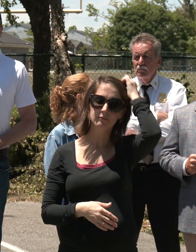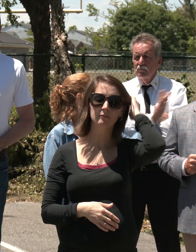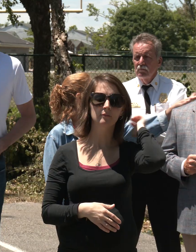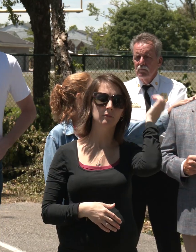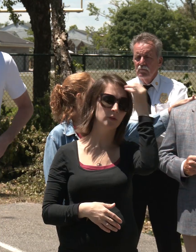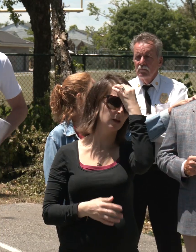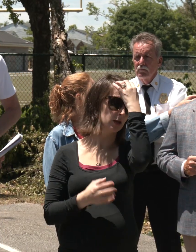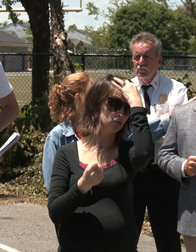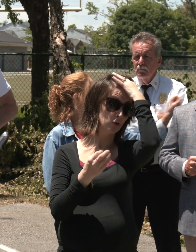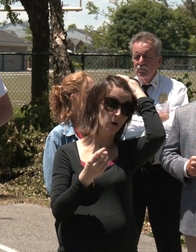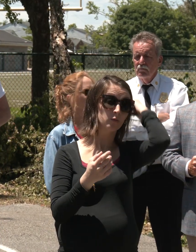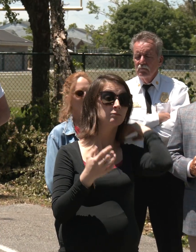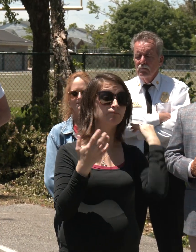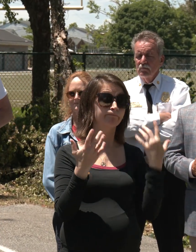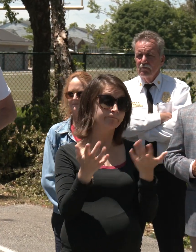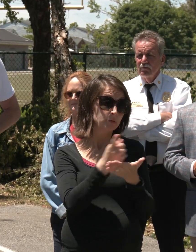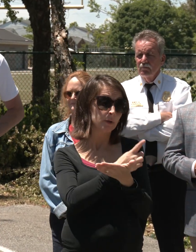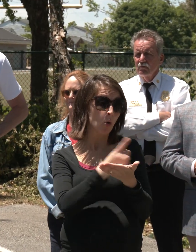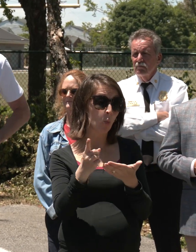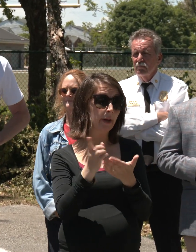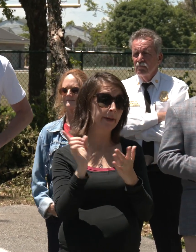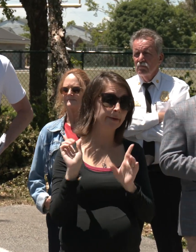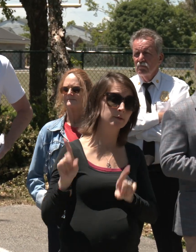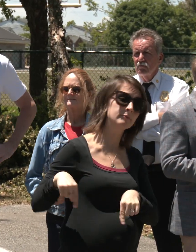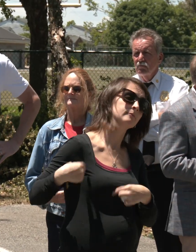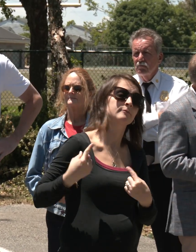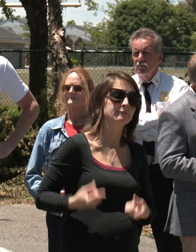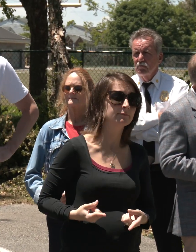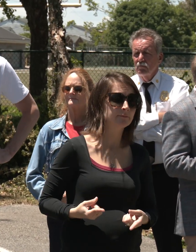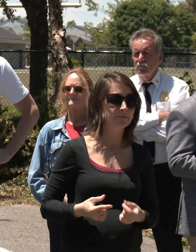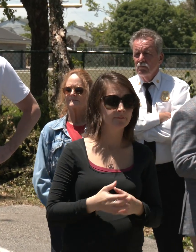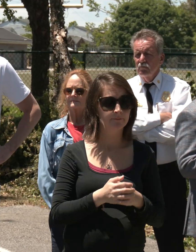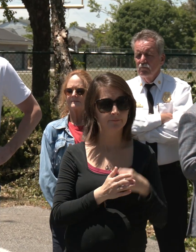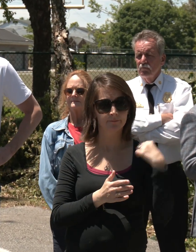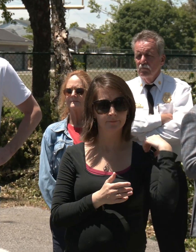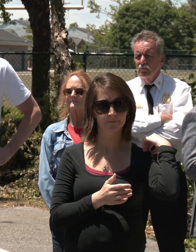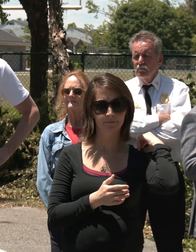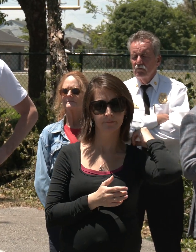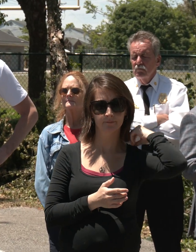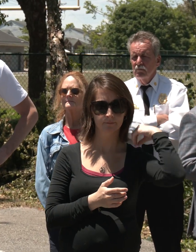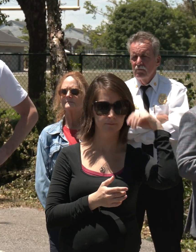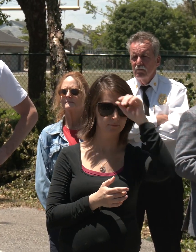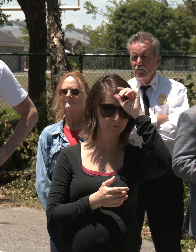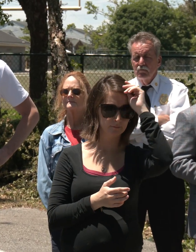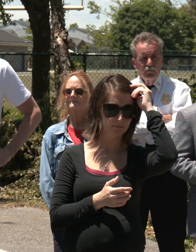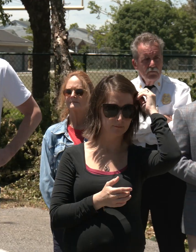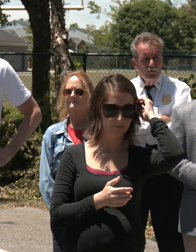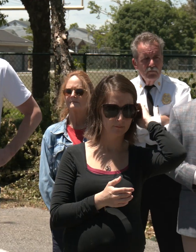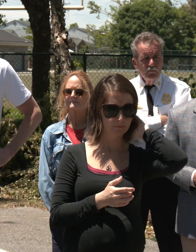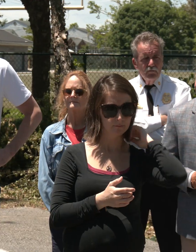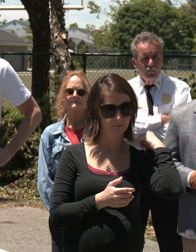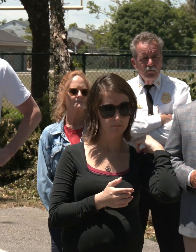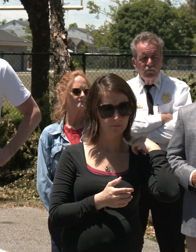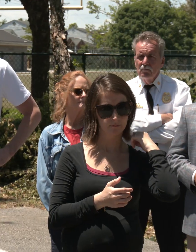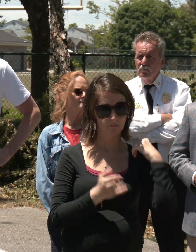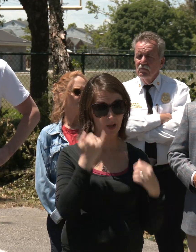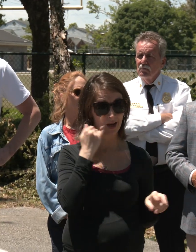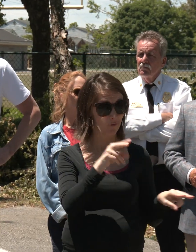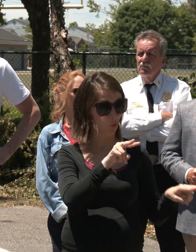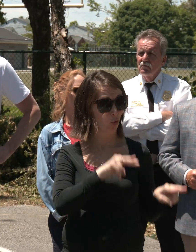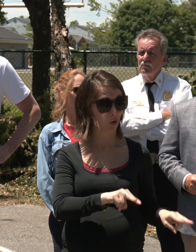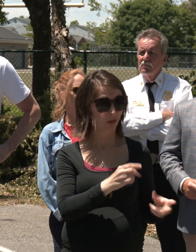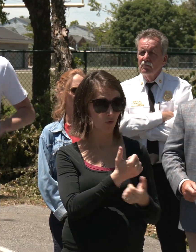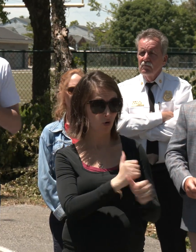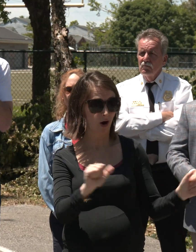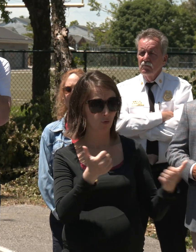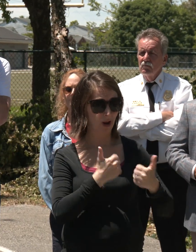So it's been a week it's been a week now, and if you look at the the recovery effort,